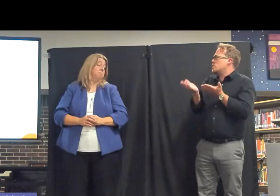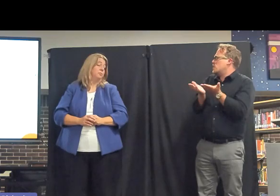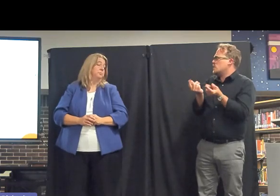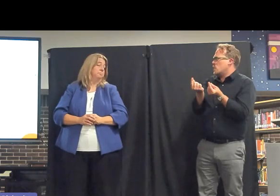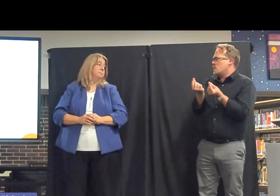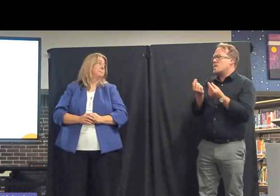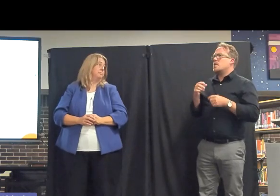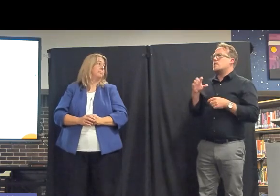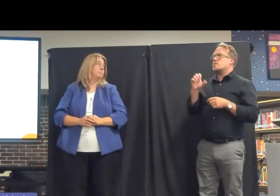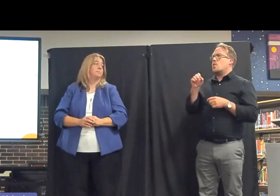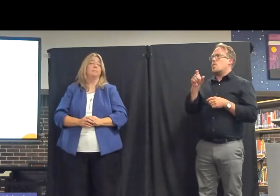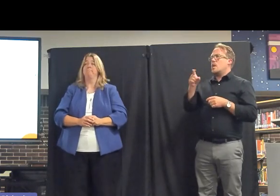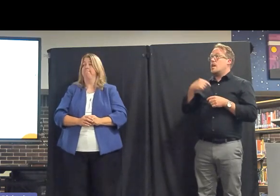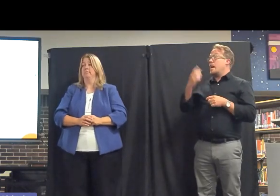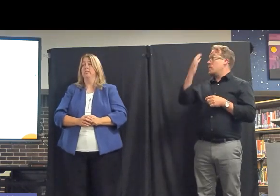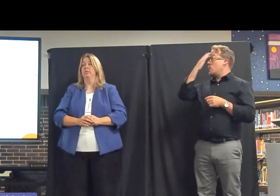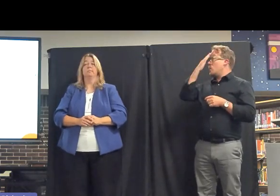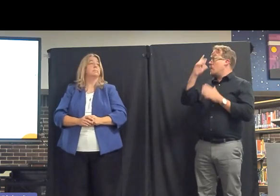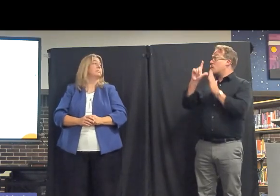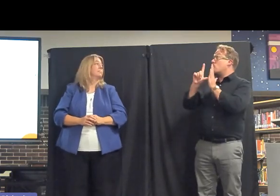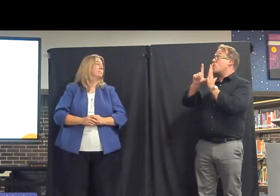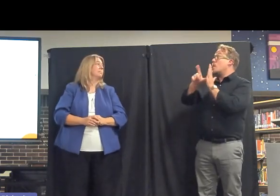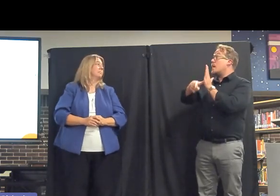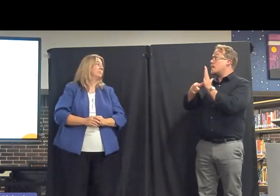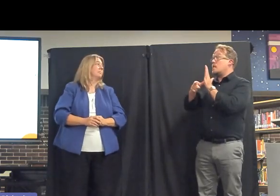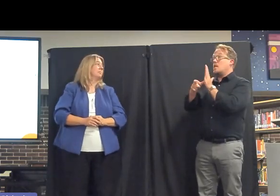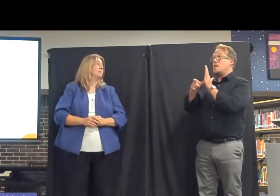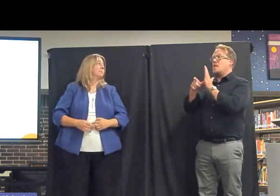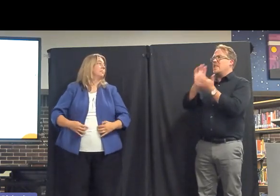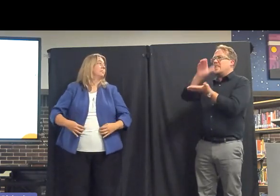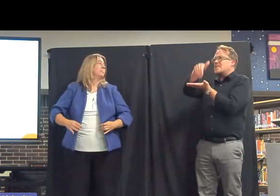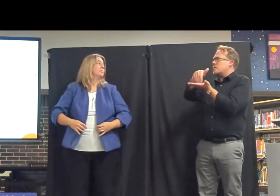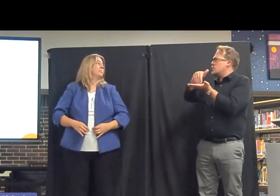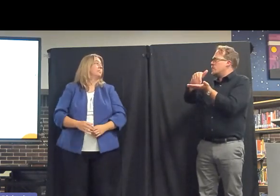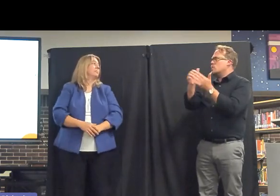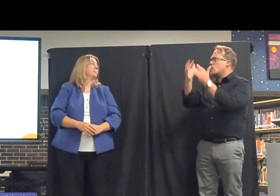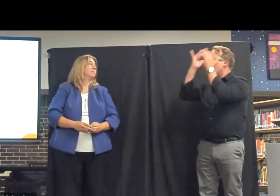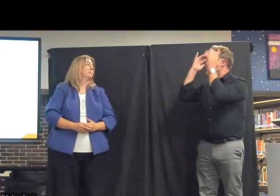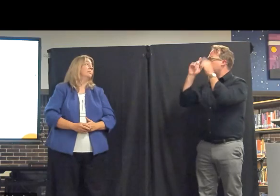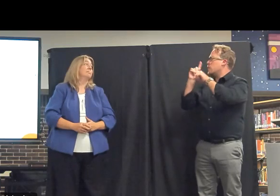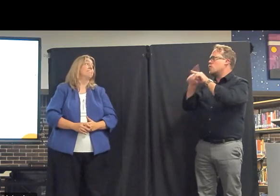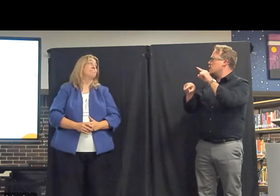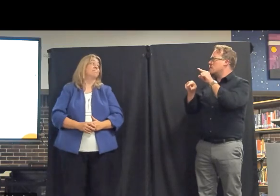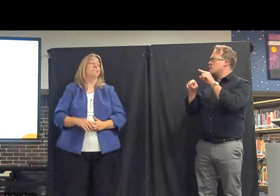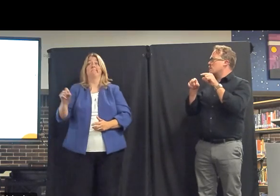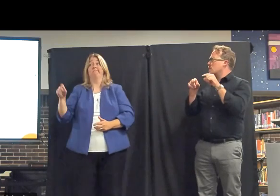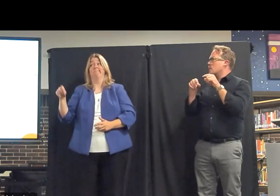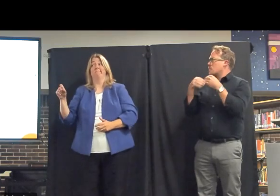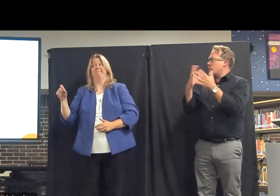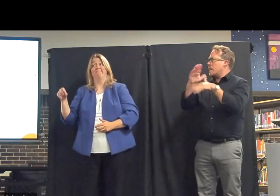because I know for a time, the center could not keep up with it.